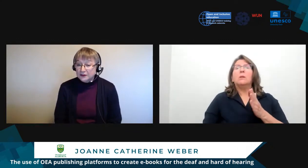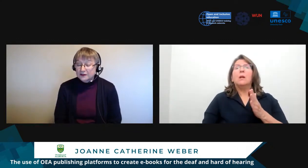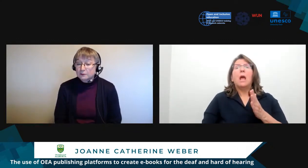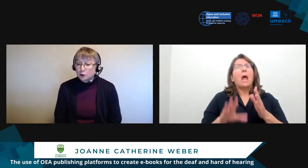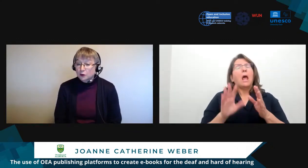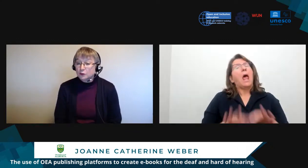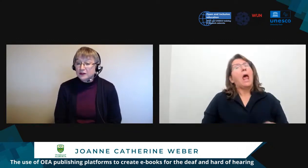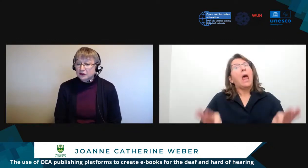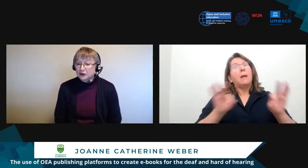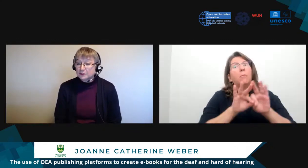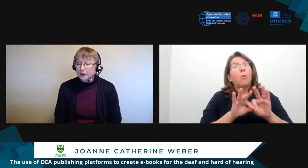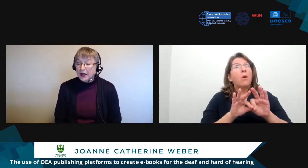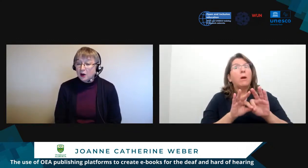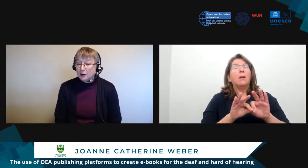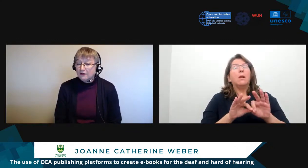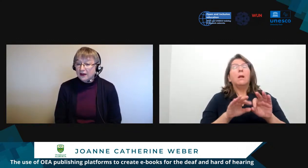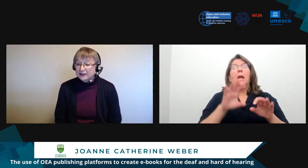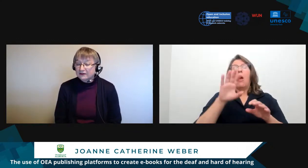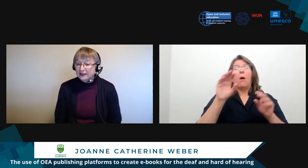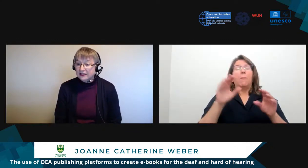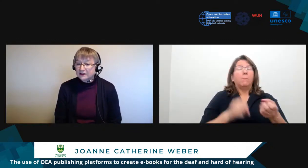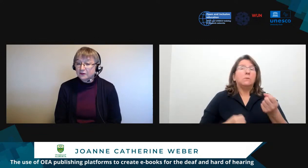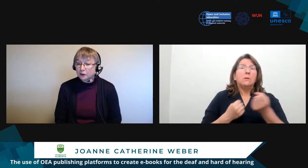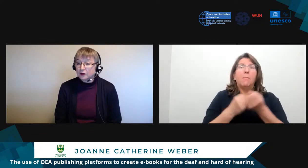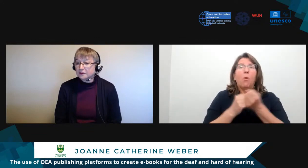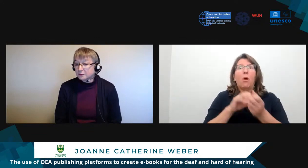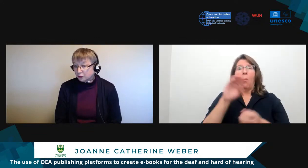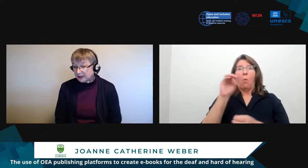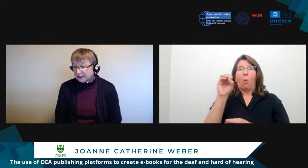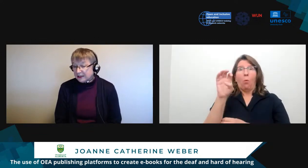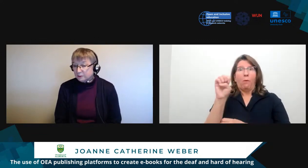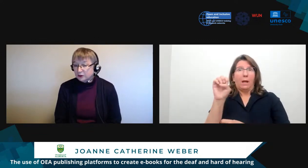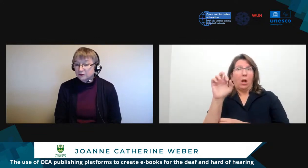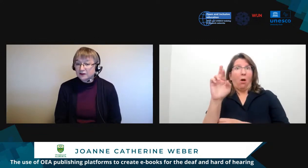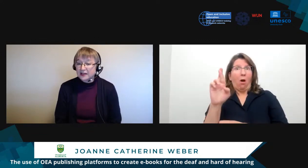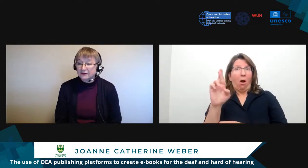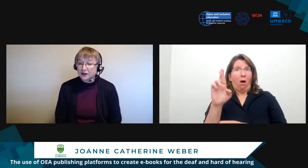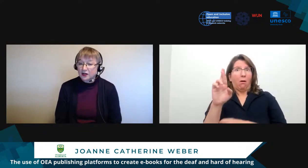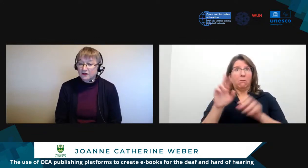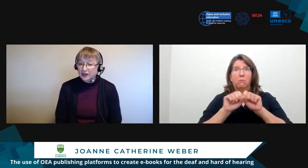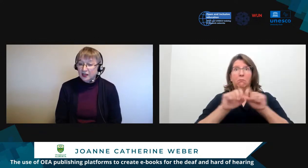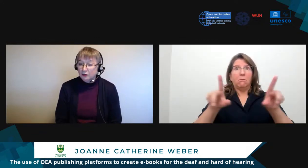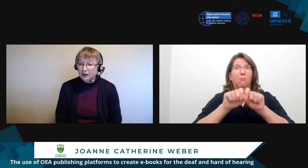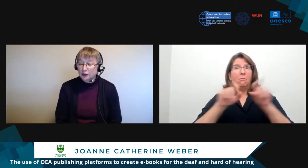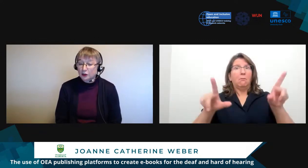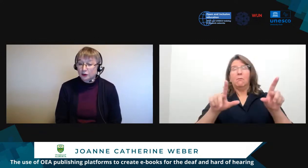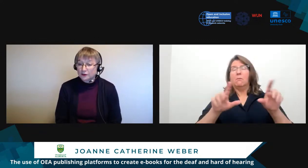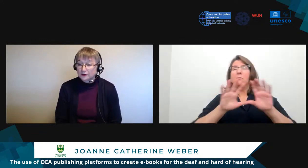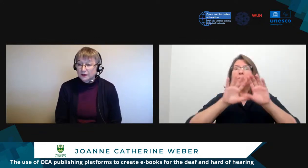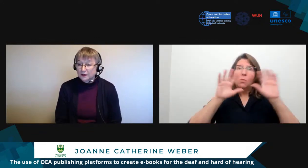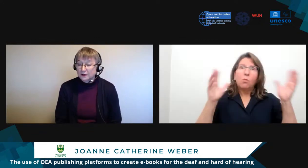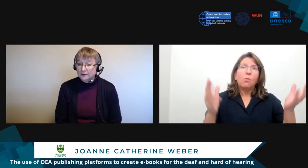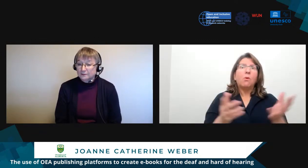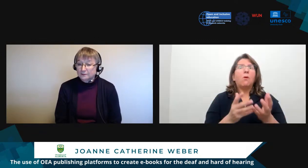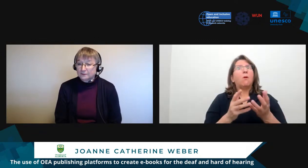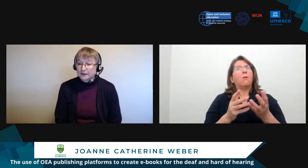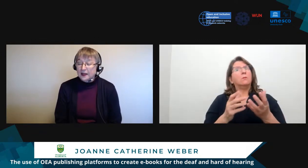I'm doing some more research about how effective it is for creating ebooks for deaf and hard of hearing